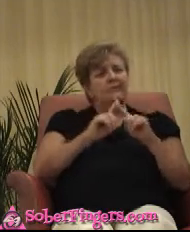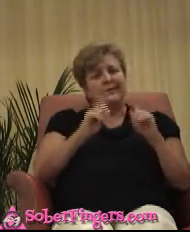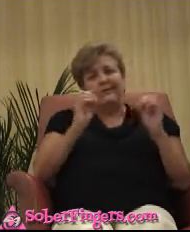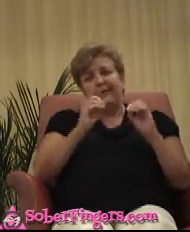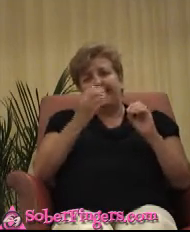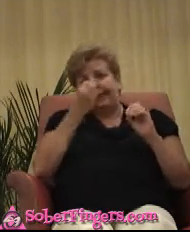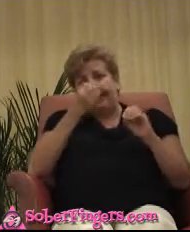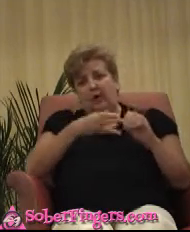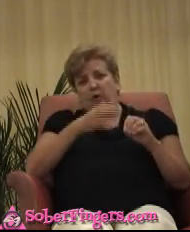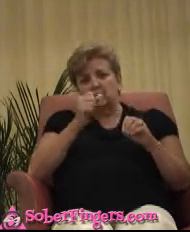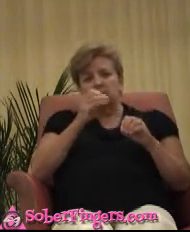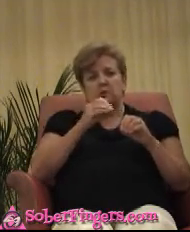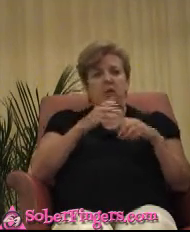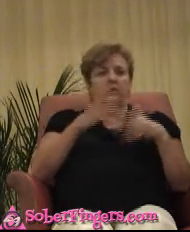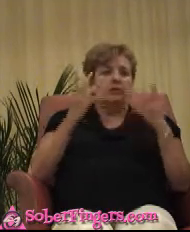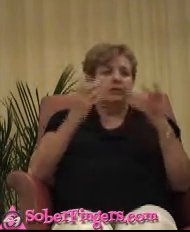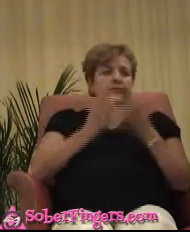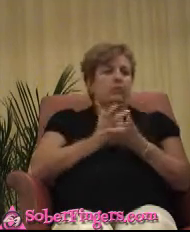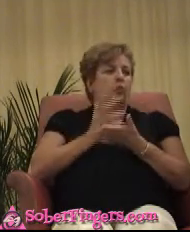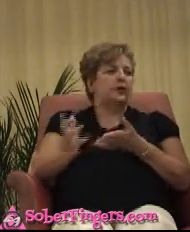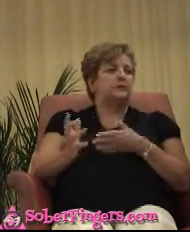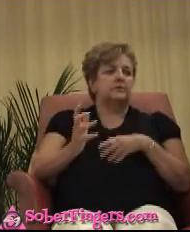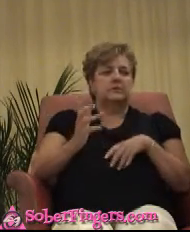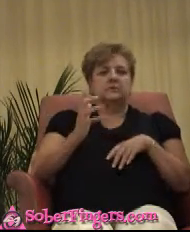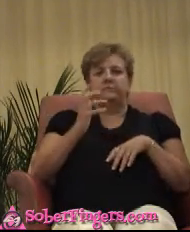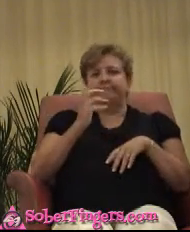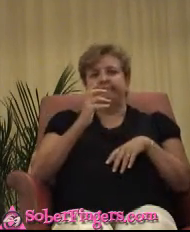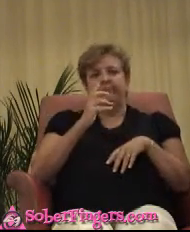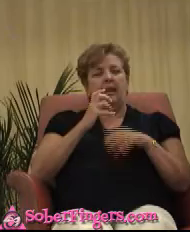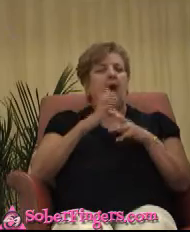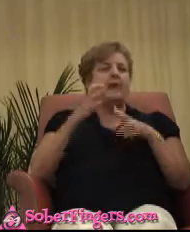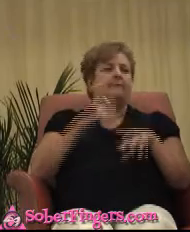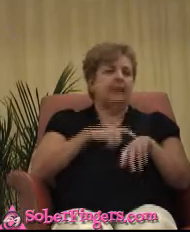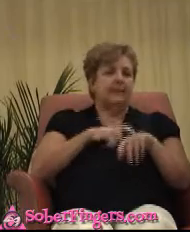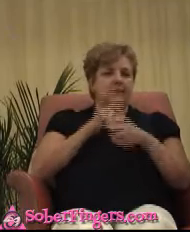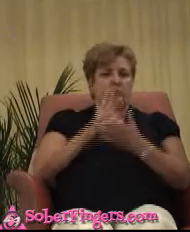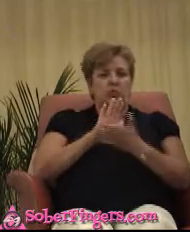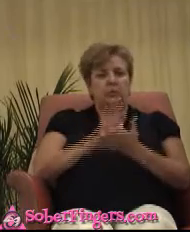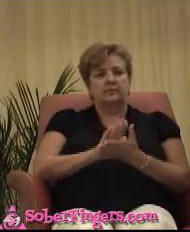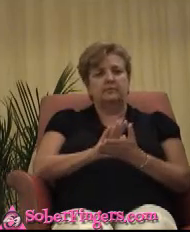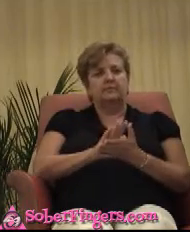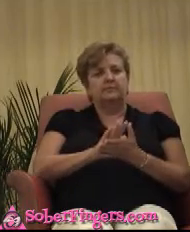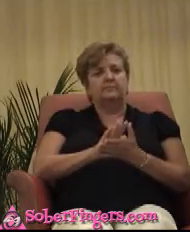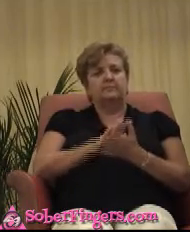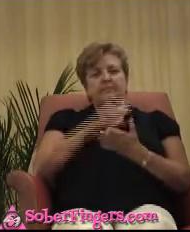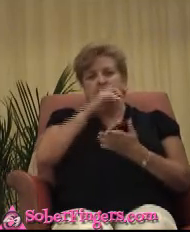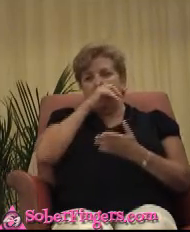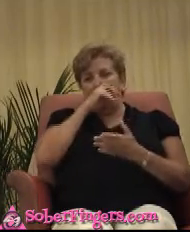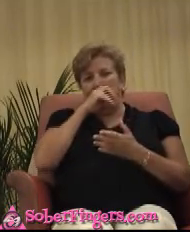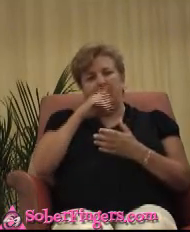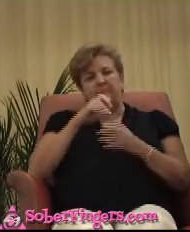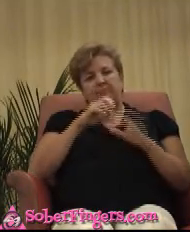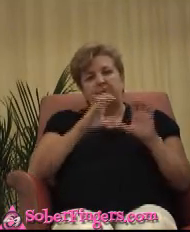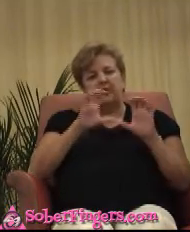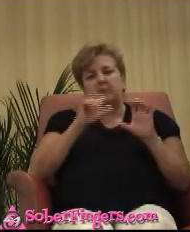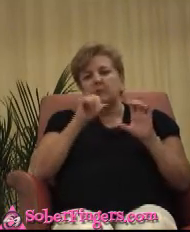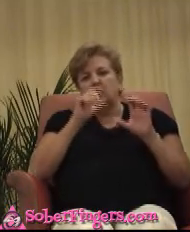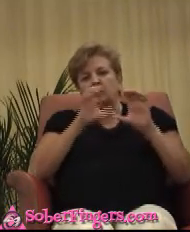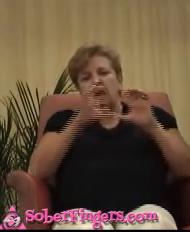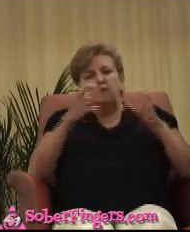squandered a tremendous amount of academic opportunity in school. I didn't take a lot of things that I could have. I remember my senior year, nobody was